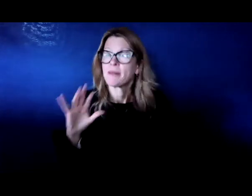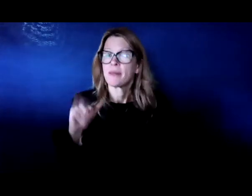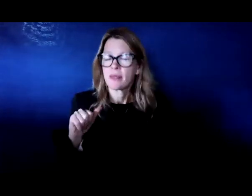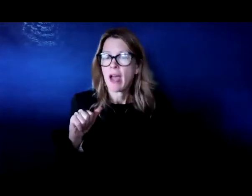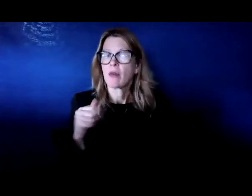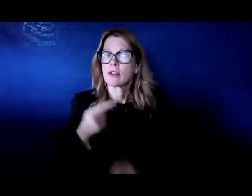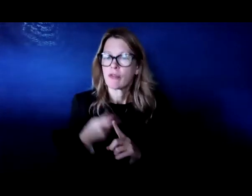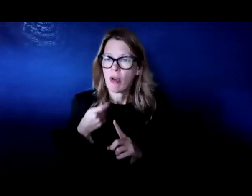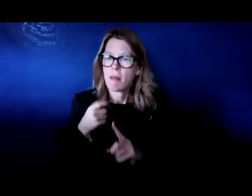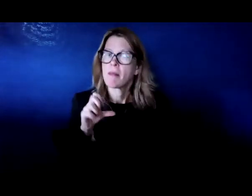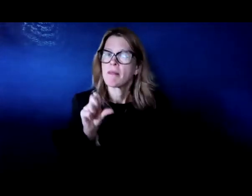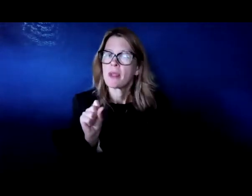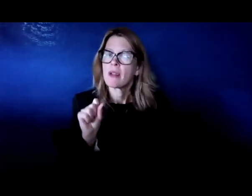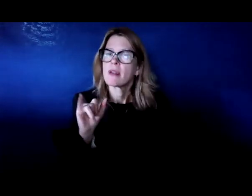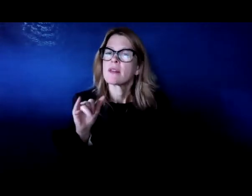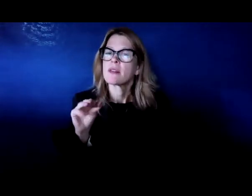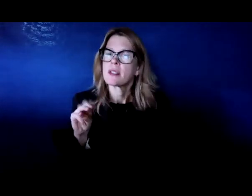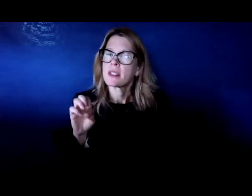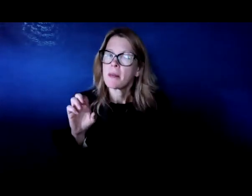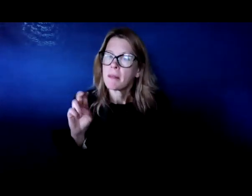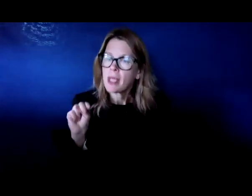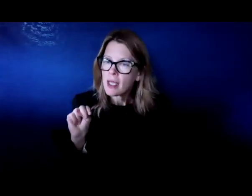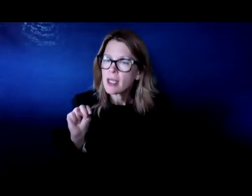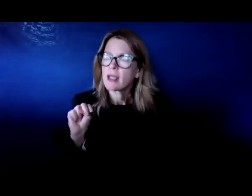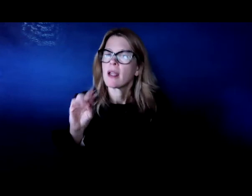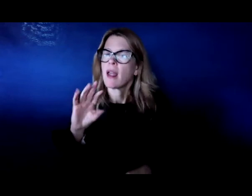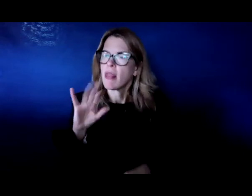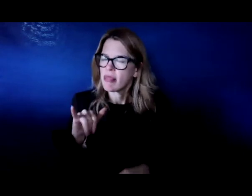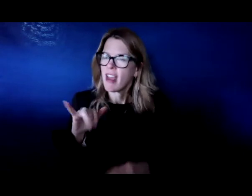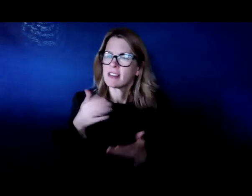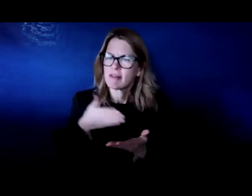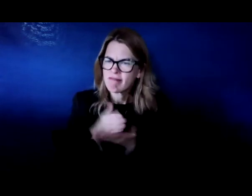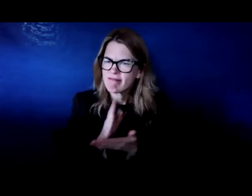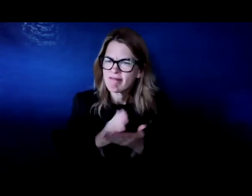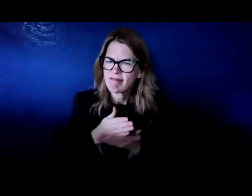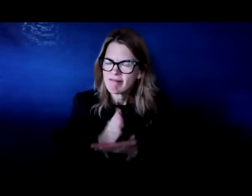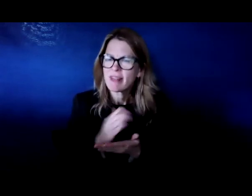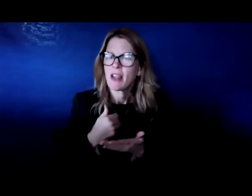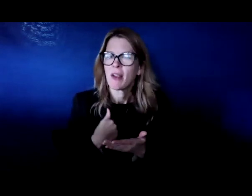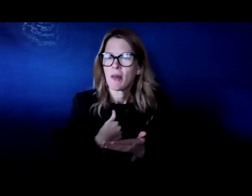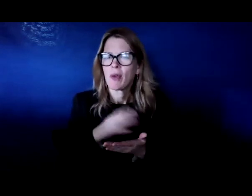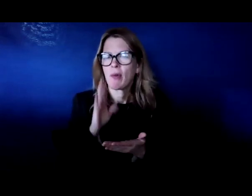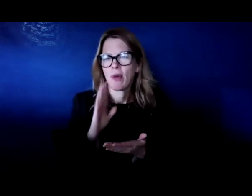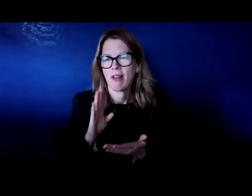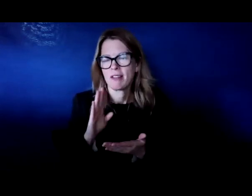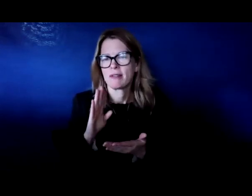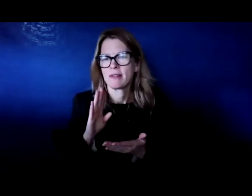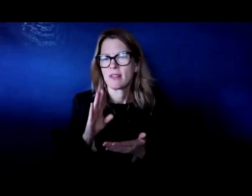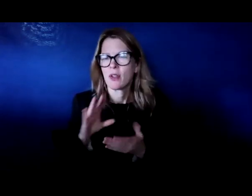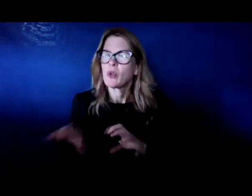Simeon. But that's okay. We'll sing the Song of Mary after the next reading.